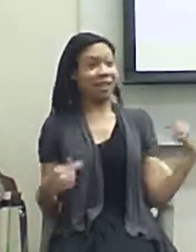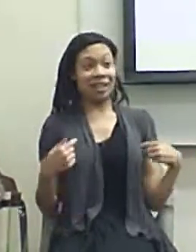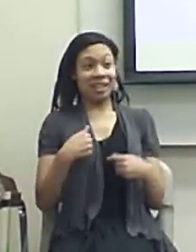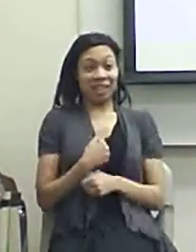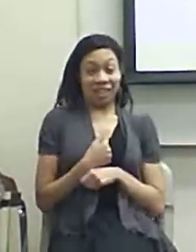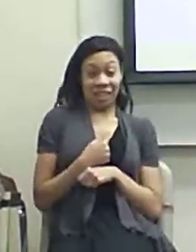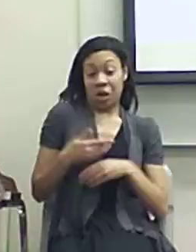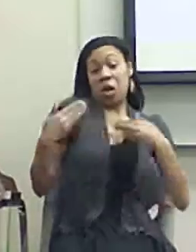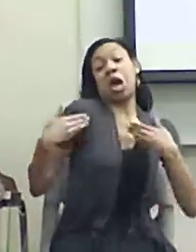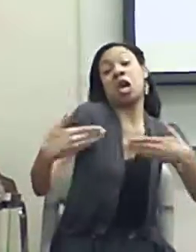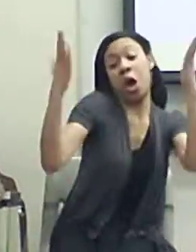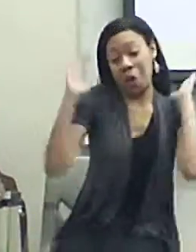Okay, go.